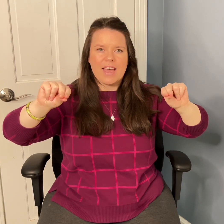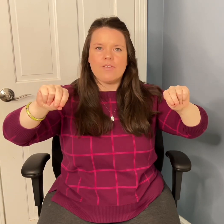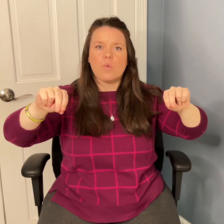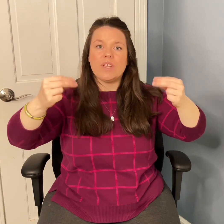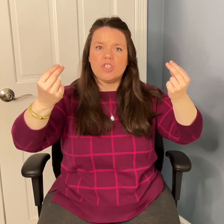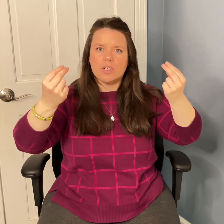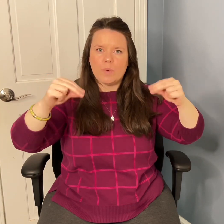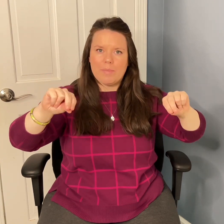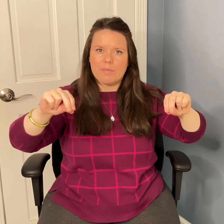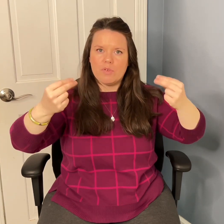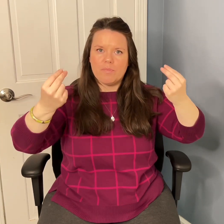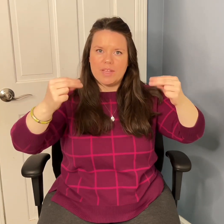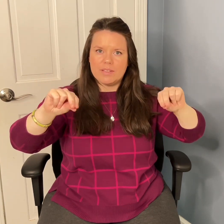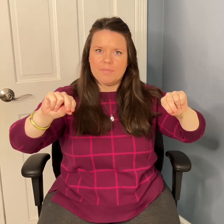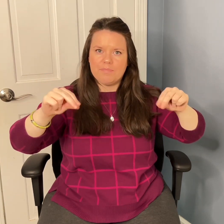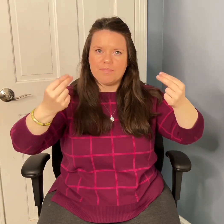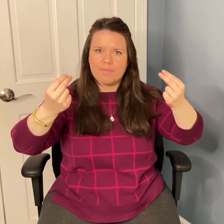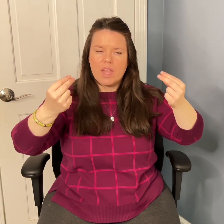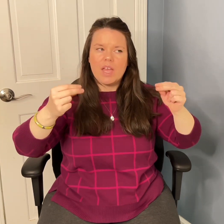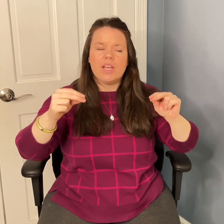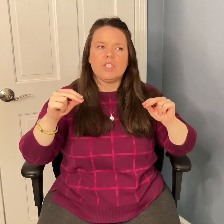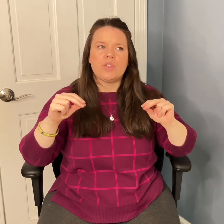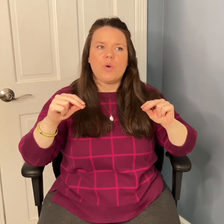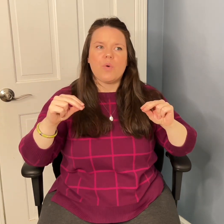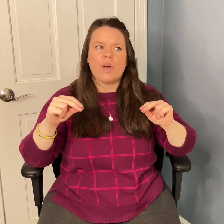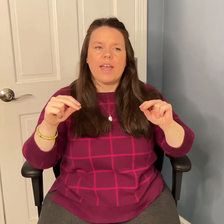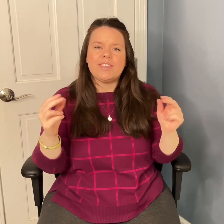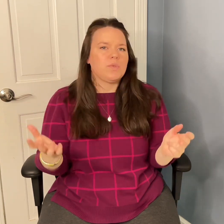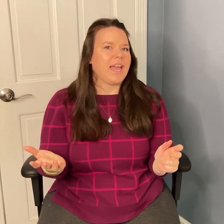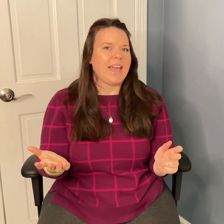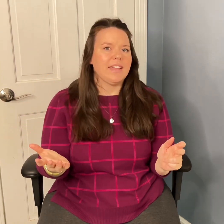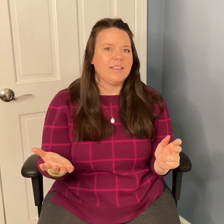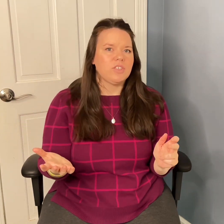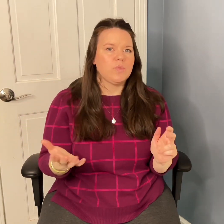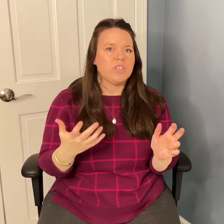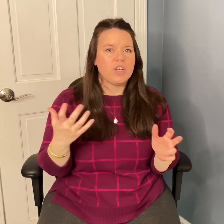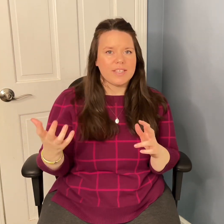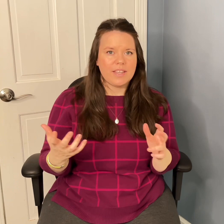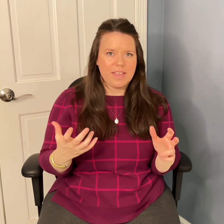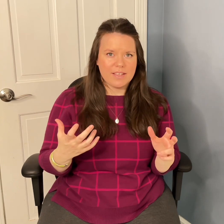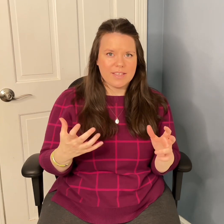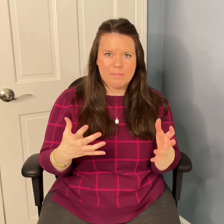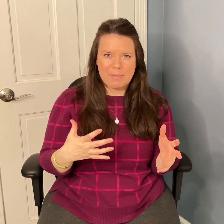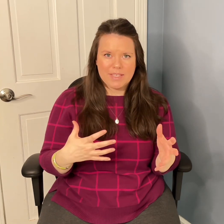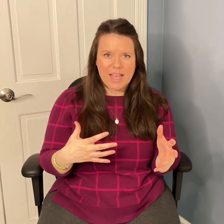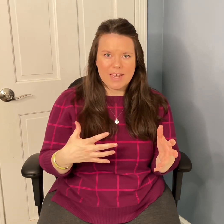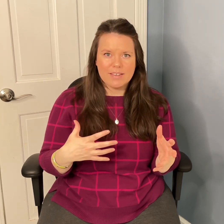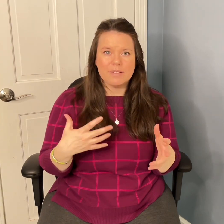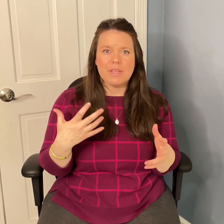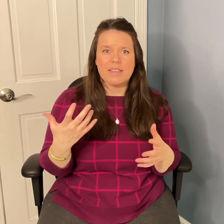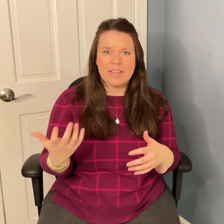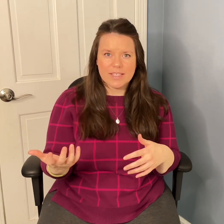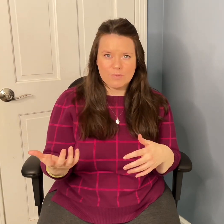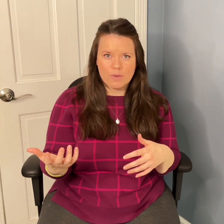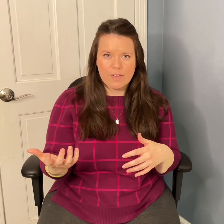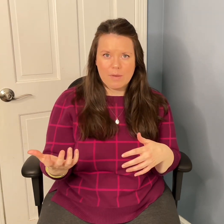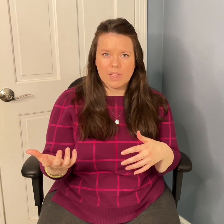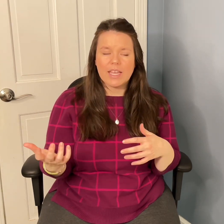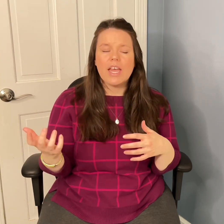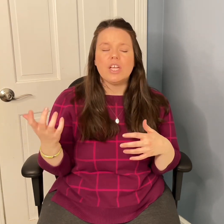a windshield wiper movement. So it's okay to adjust things in baby sign to meet the needs of your family. Just